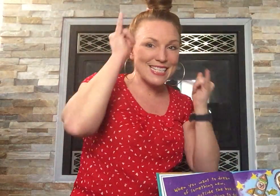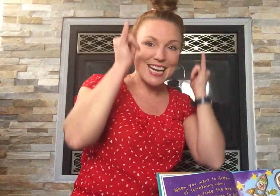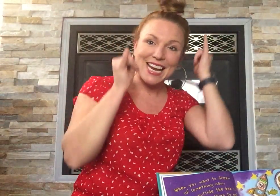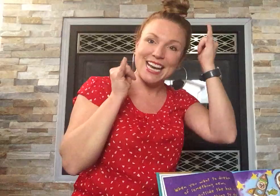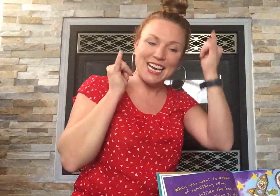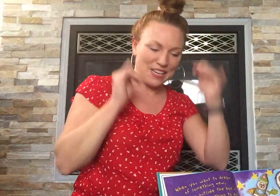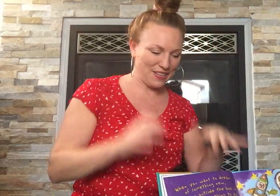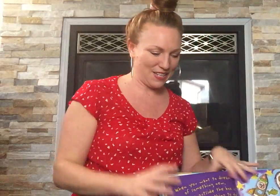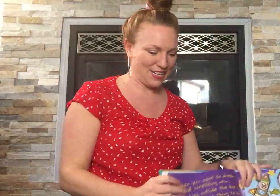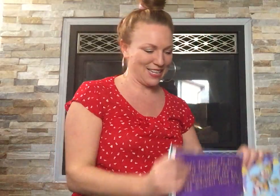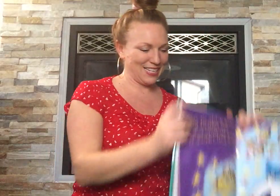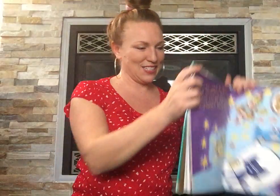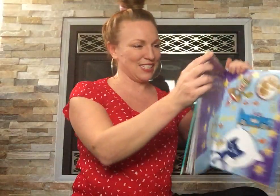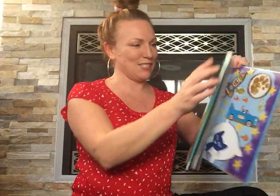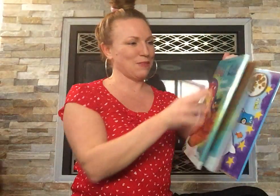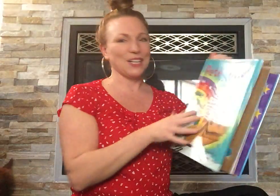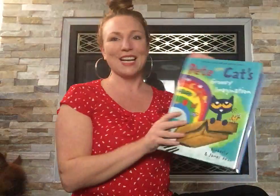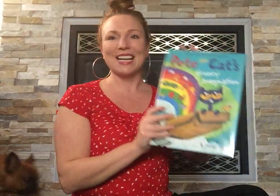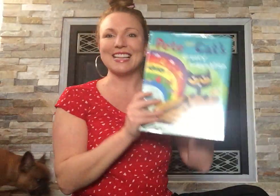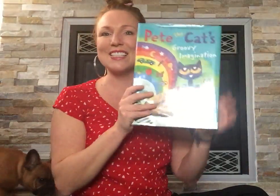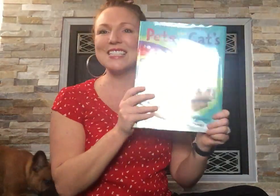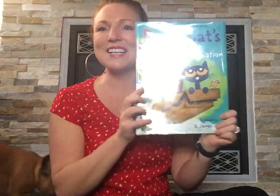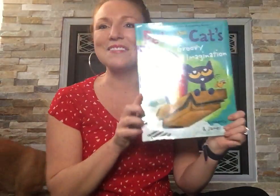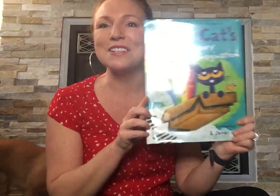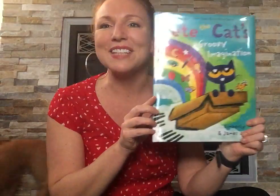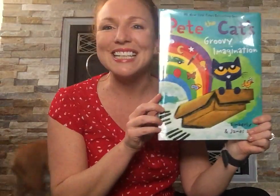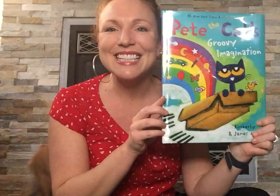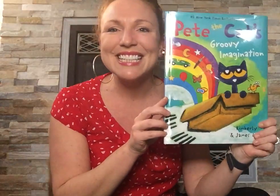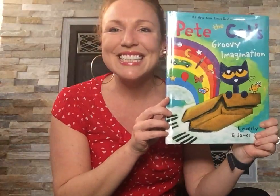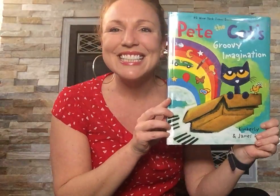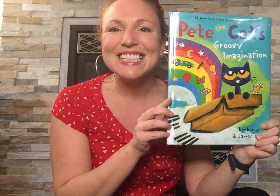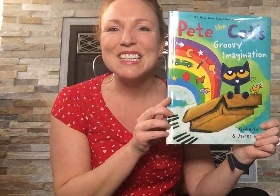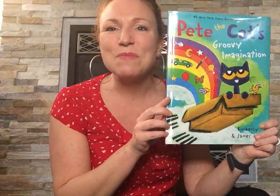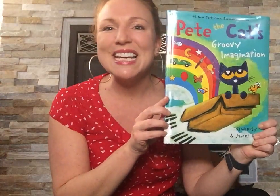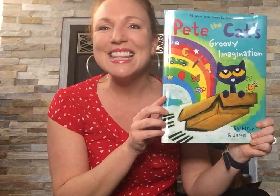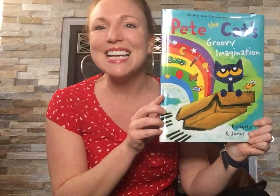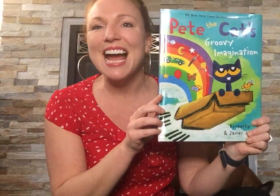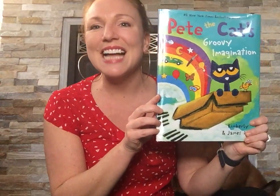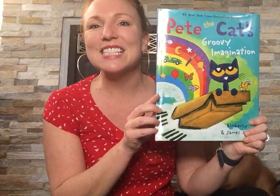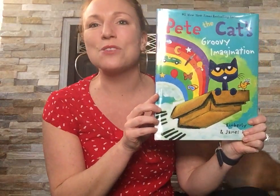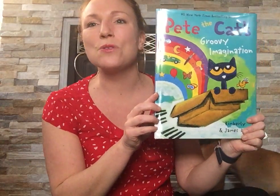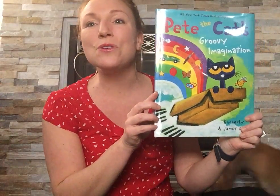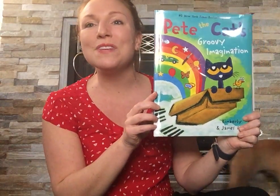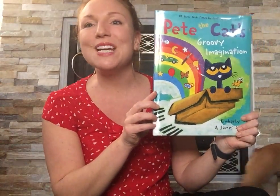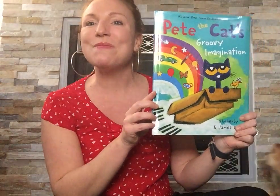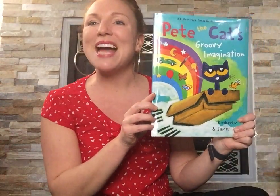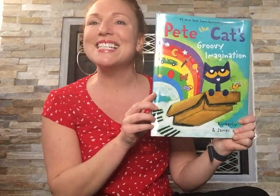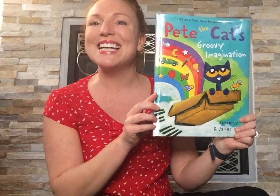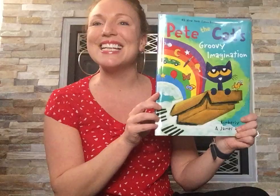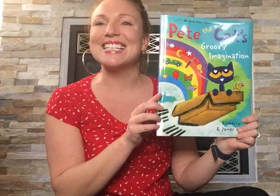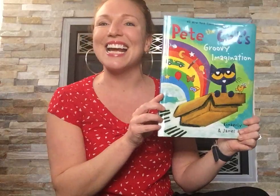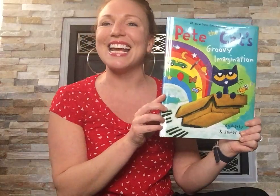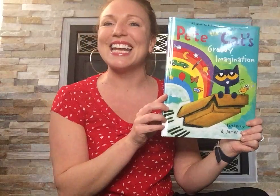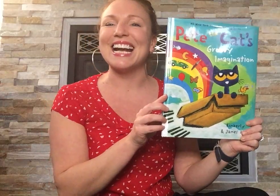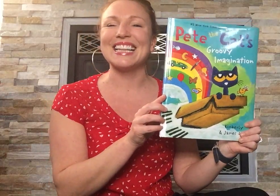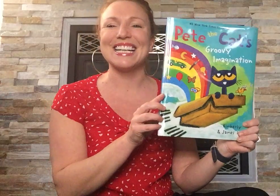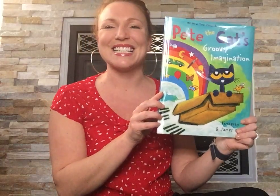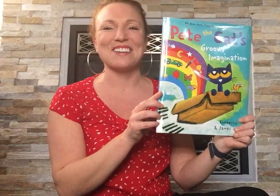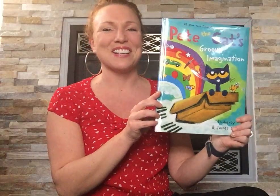Imagination. Here's this book. There's the cover of it. Pete the Cat's Groovy Imagination. I liked that one.